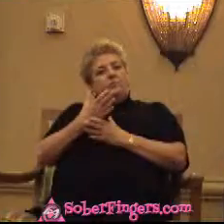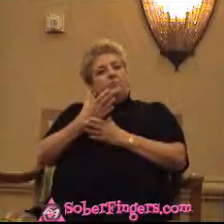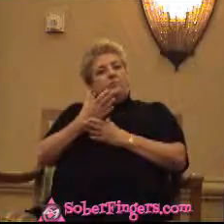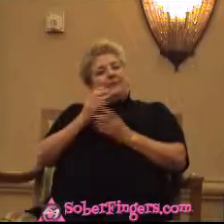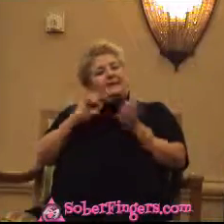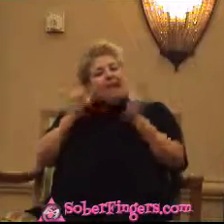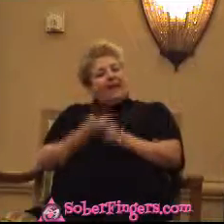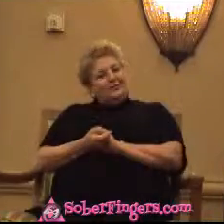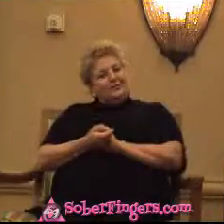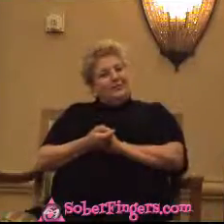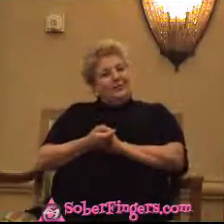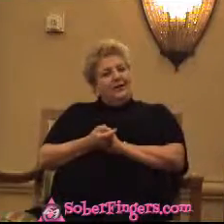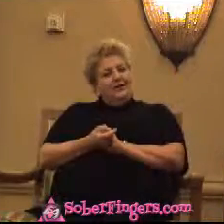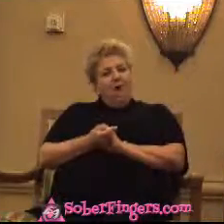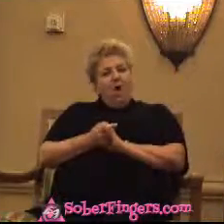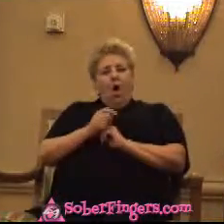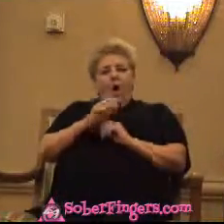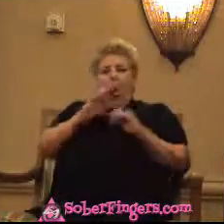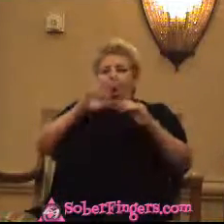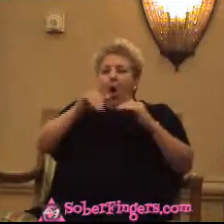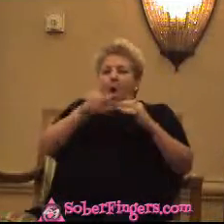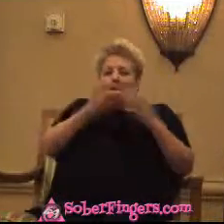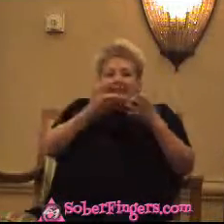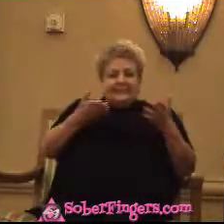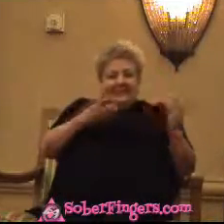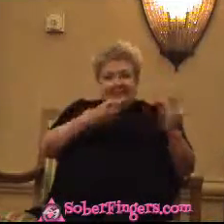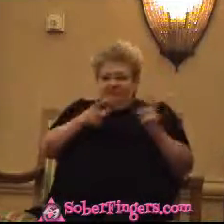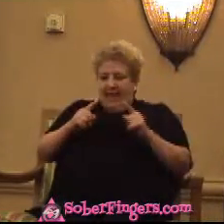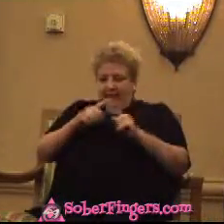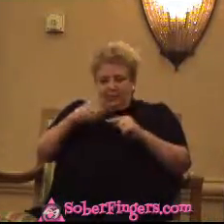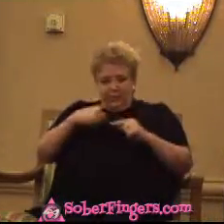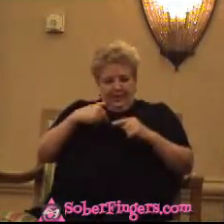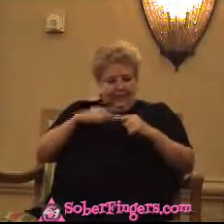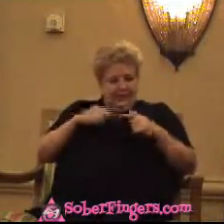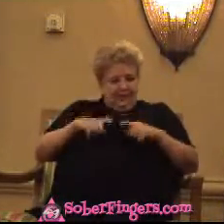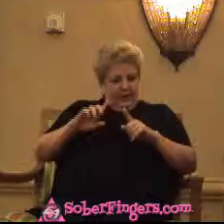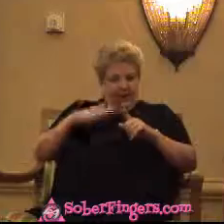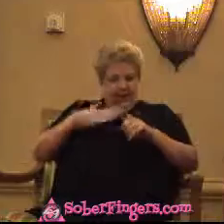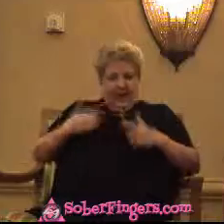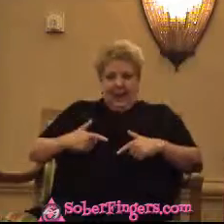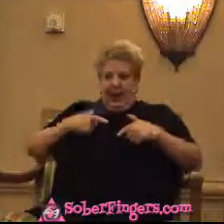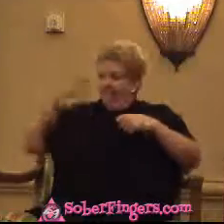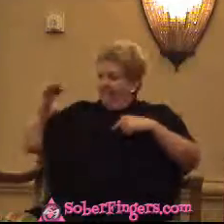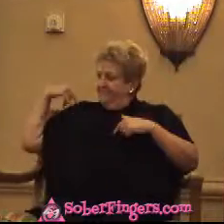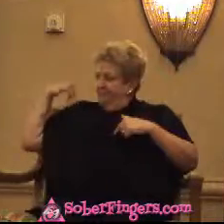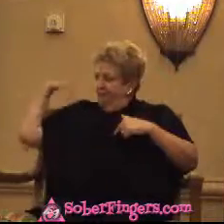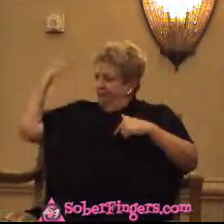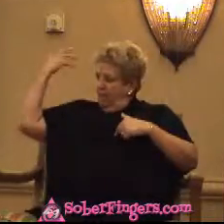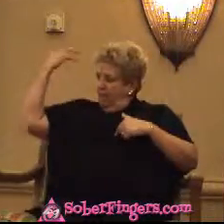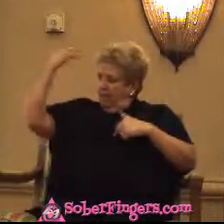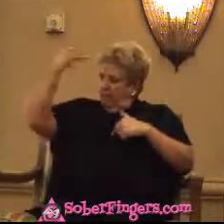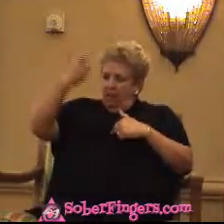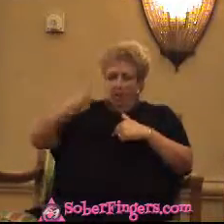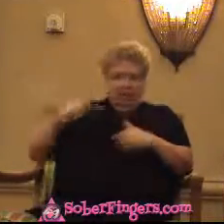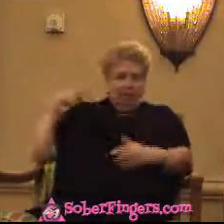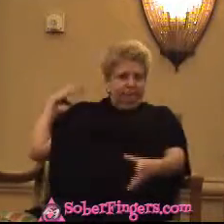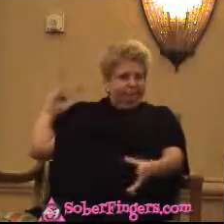of these things that have happened to me over the years, in and out of Alcoholics Anonymous, that I thought were bad for me, were necessary for my